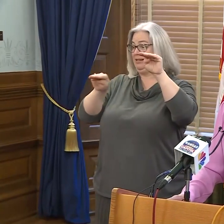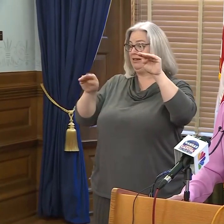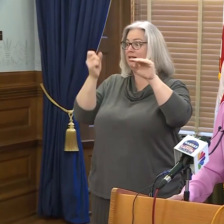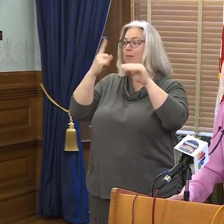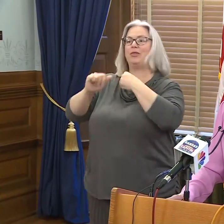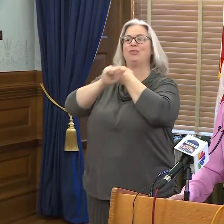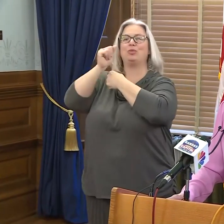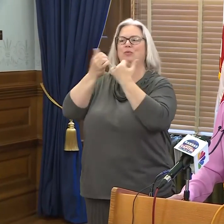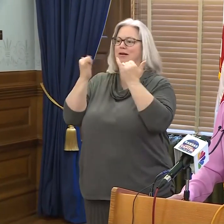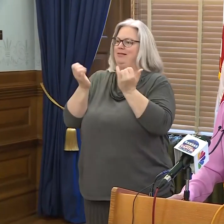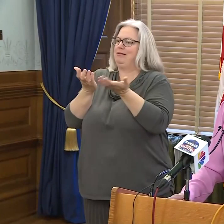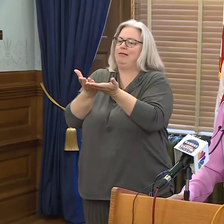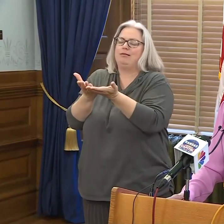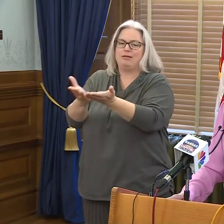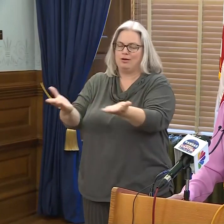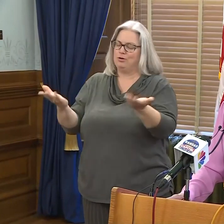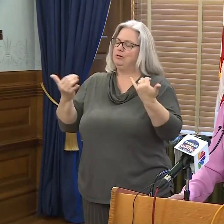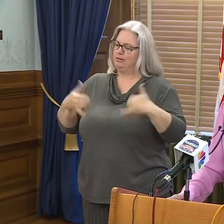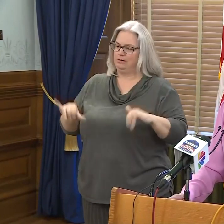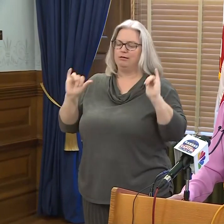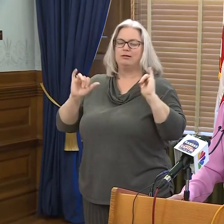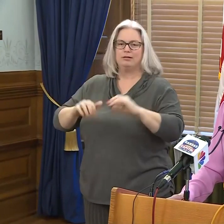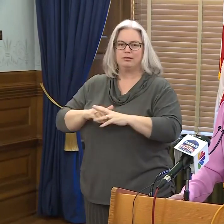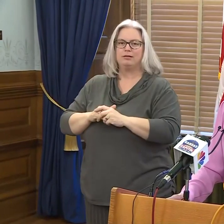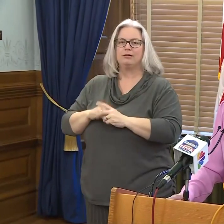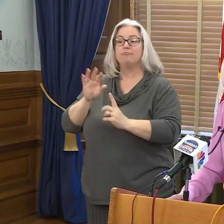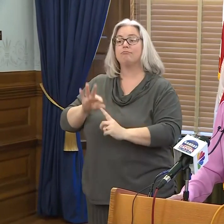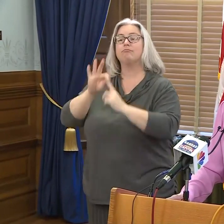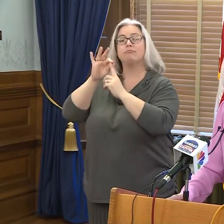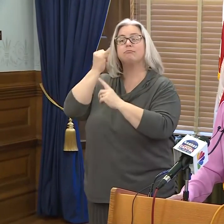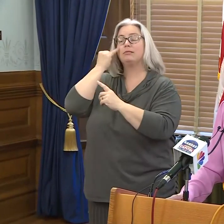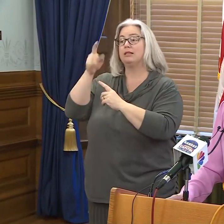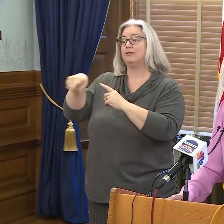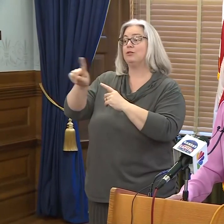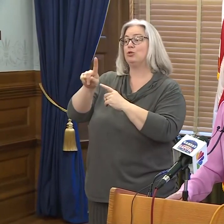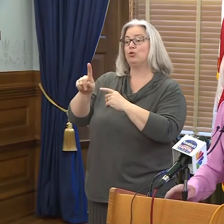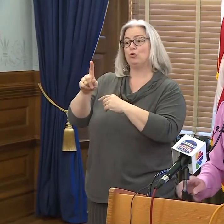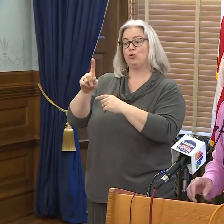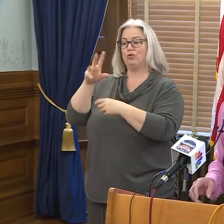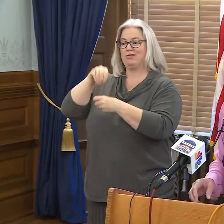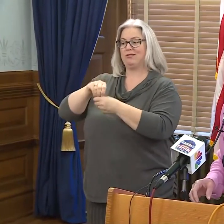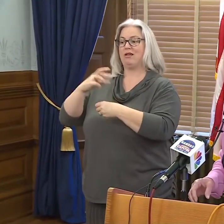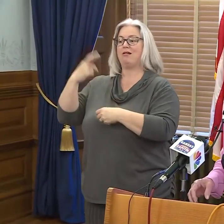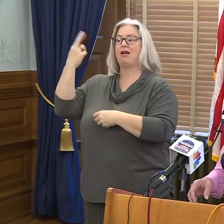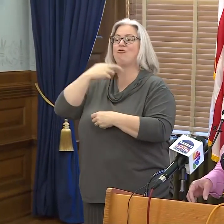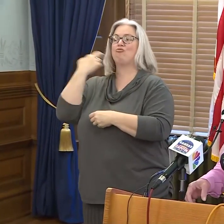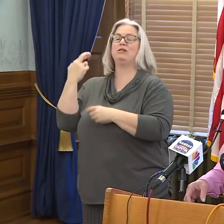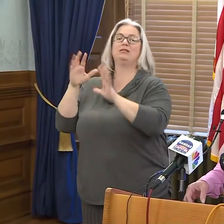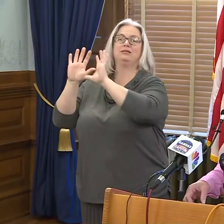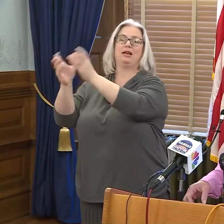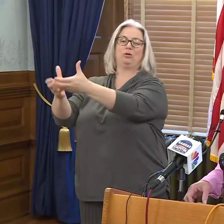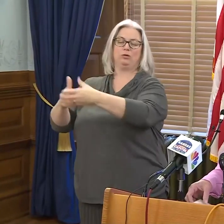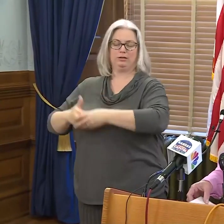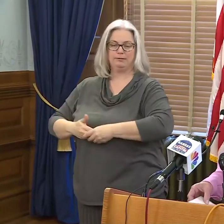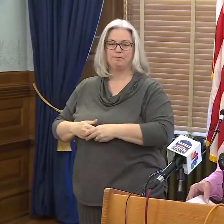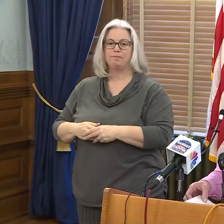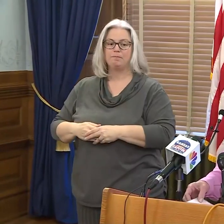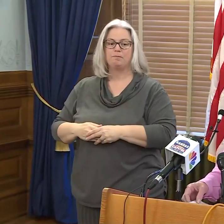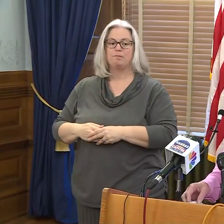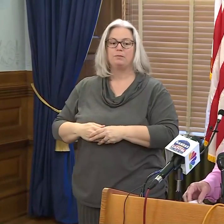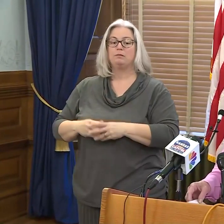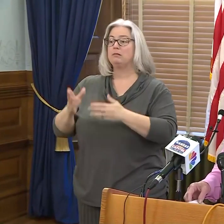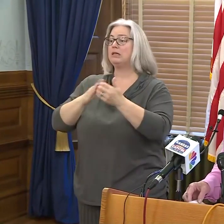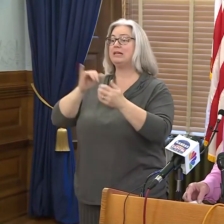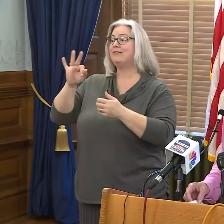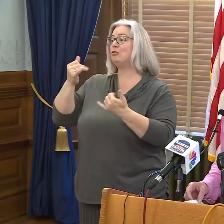the threat is still very much present, especially if you are a member of a high-risk category. And even